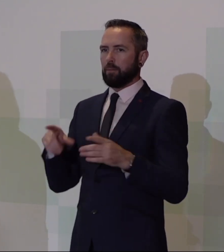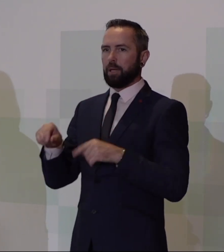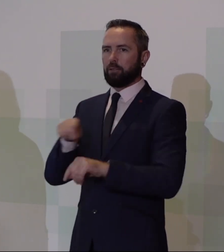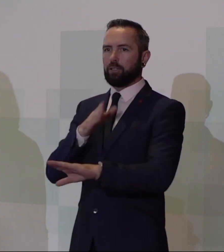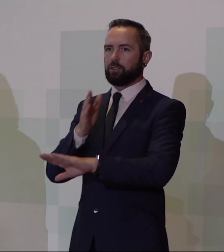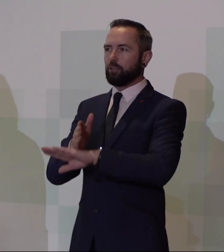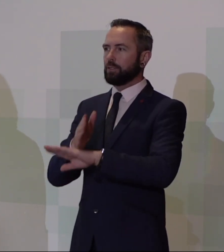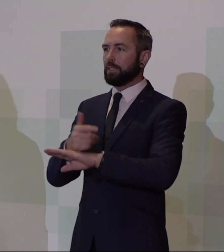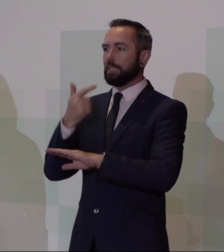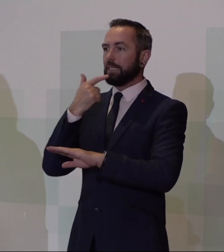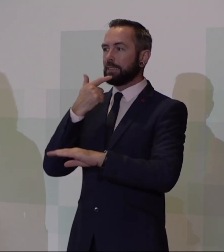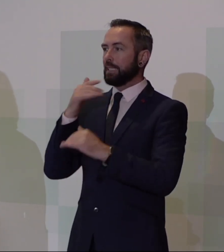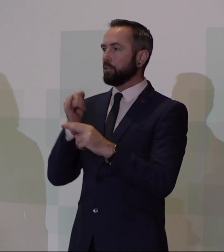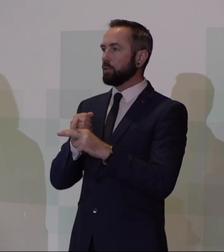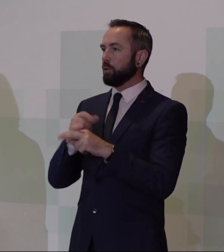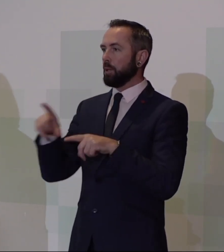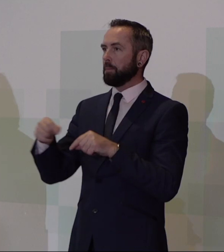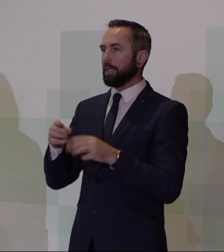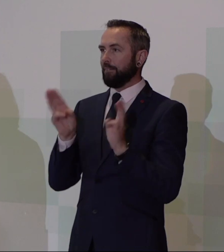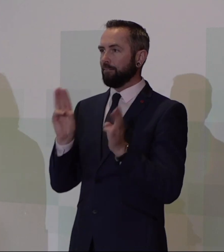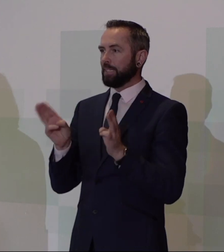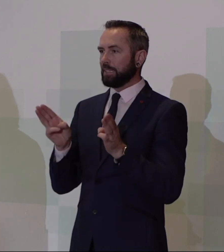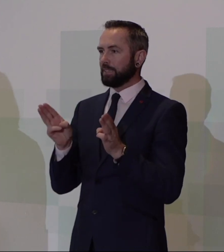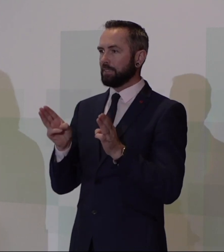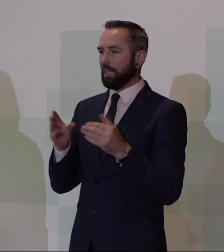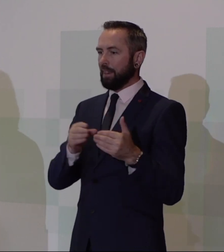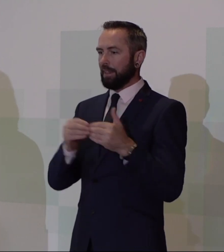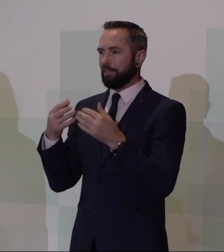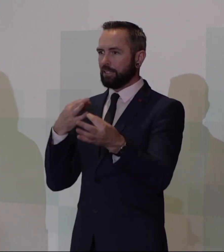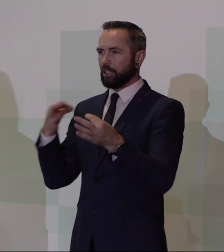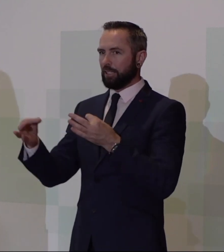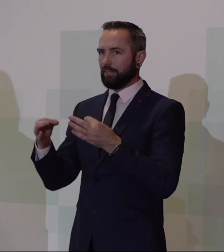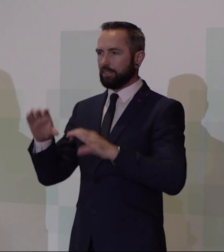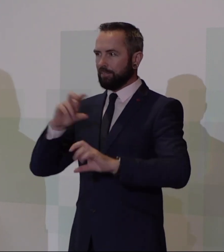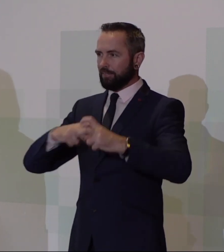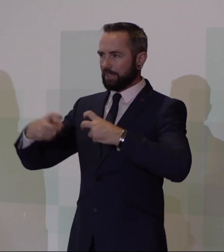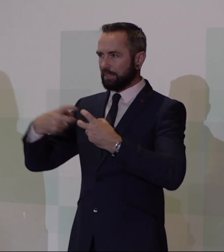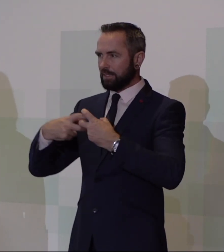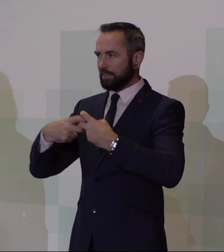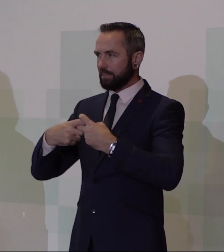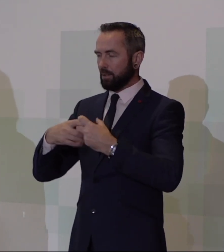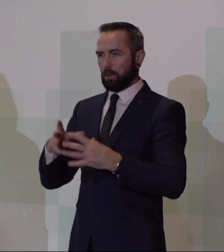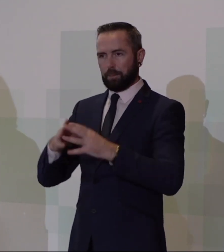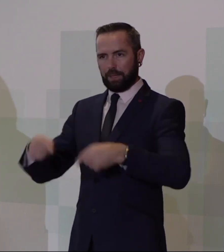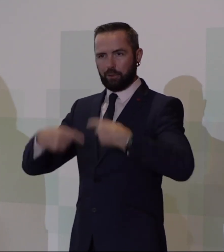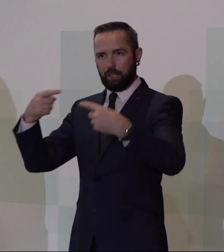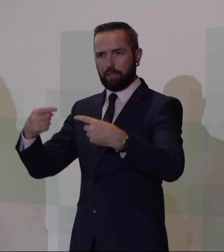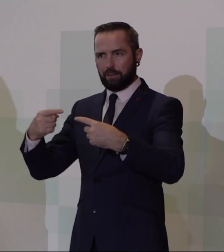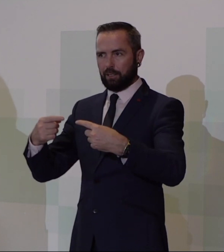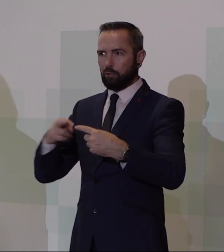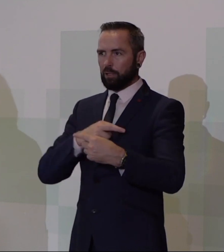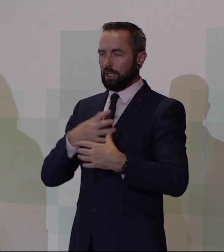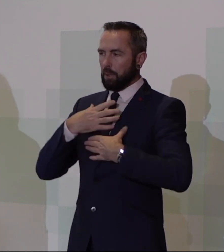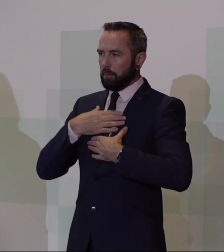In secondary school, choosing physics as a Leaving Cert subject proved to be a challenge. I had a very inspiring, passionate physics